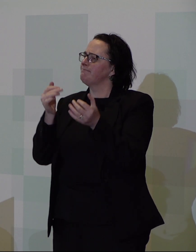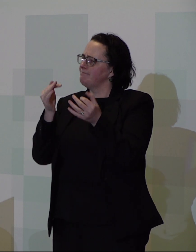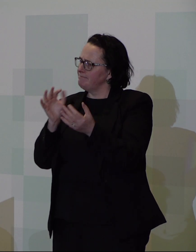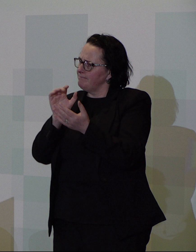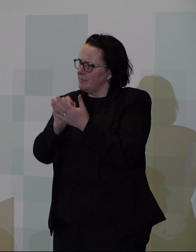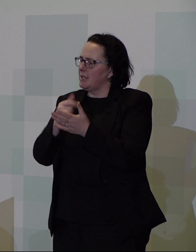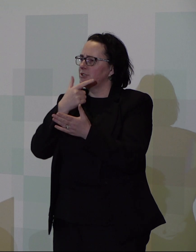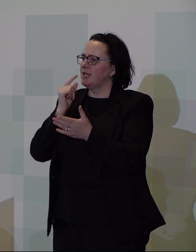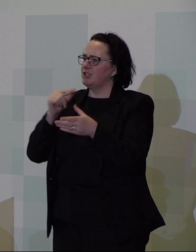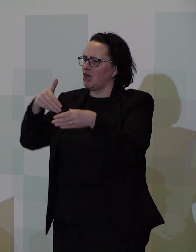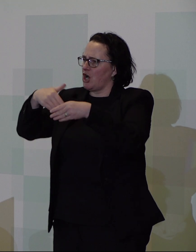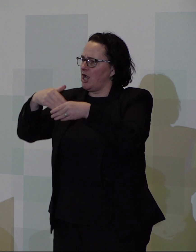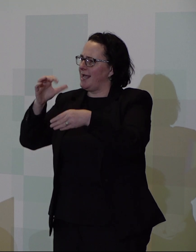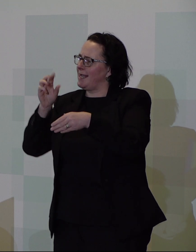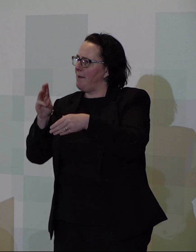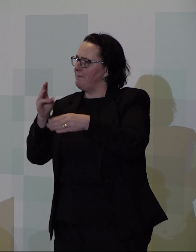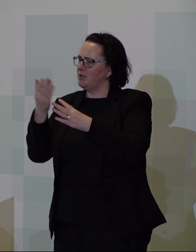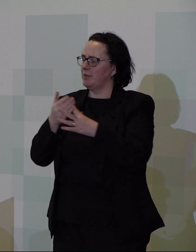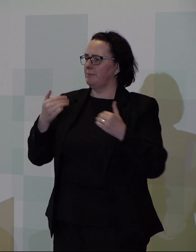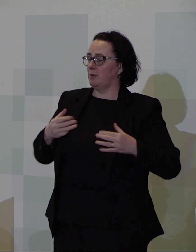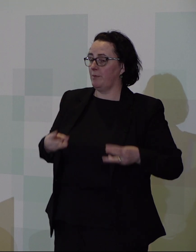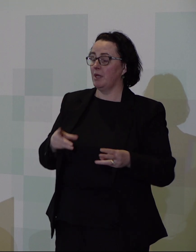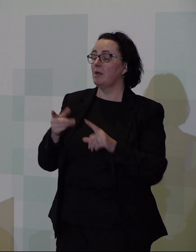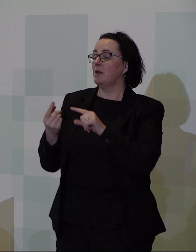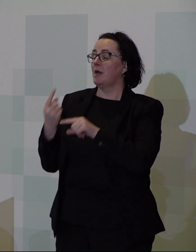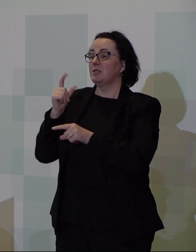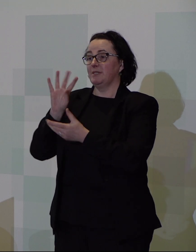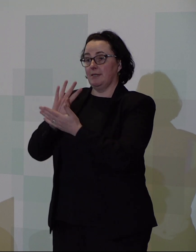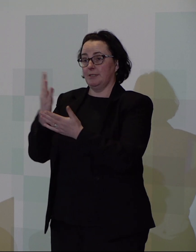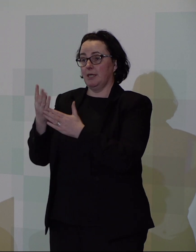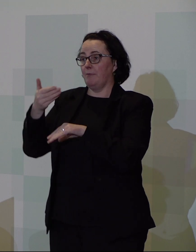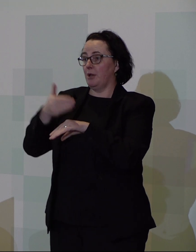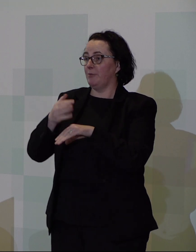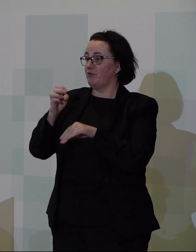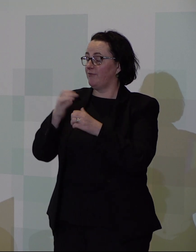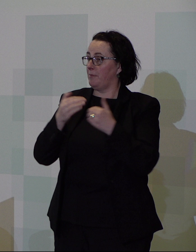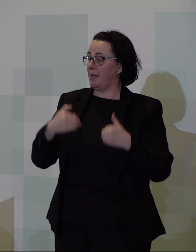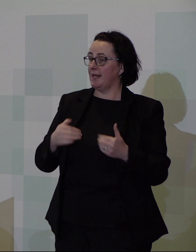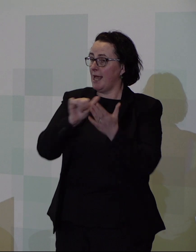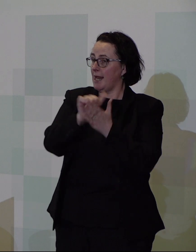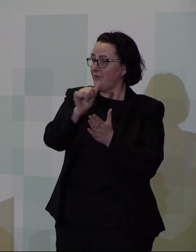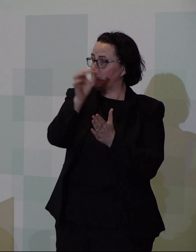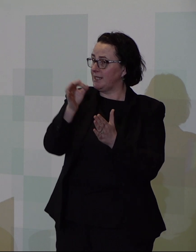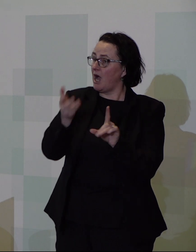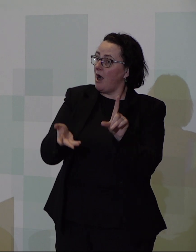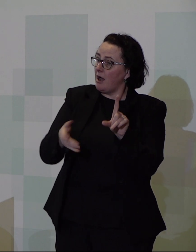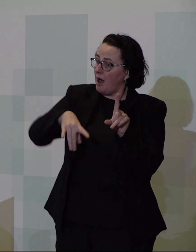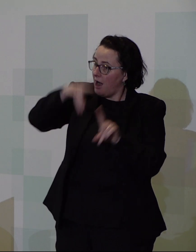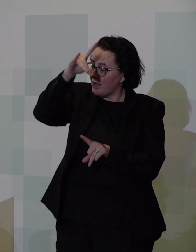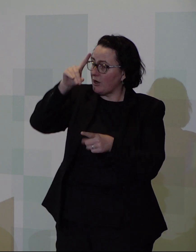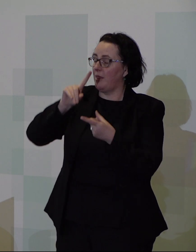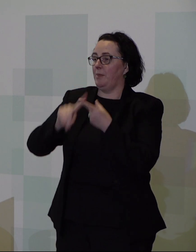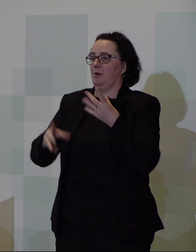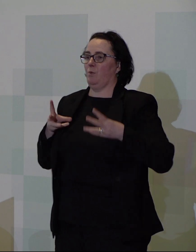men and women. In 2019, the employment rate for men was nearly 11 percentage points higher than the rate for